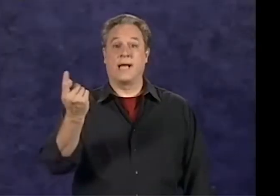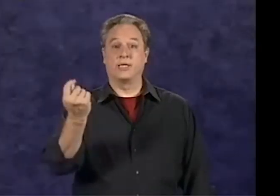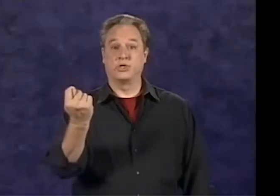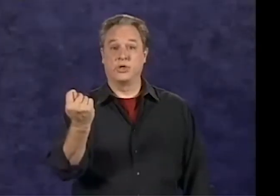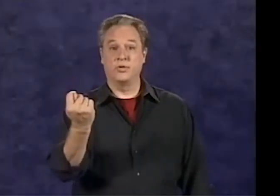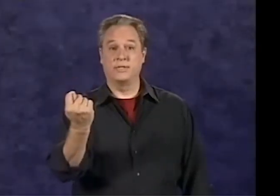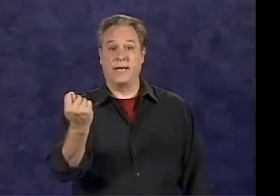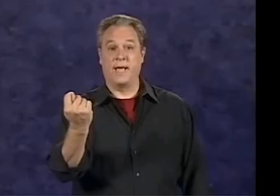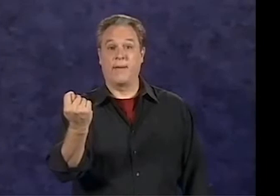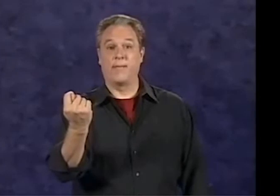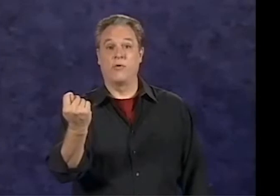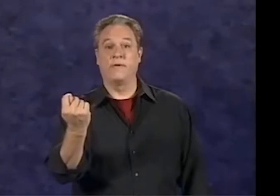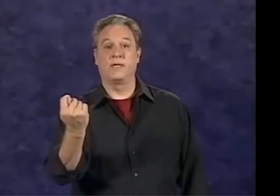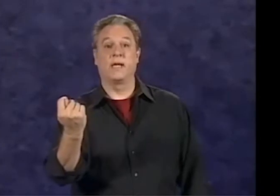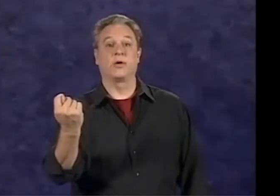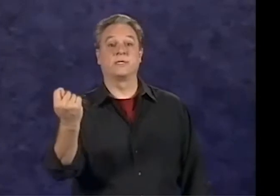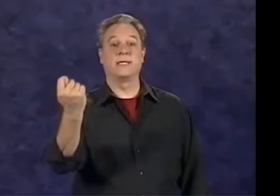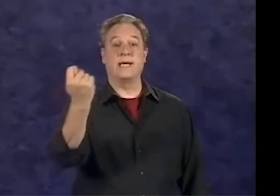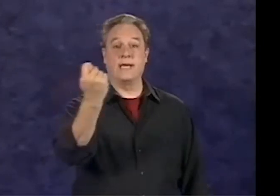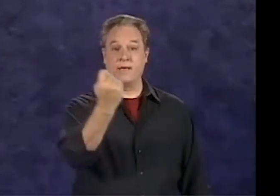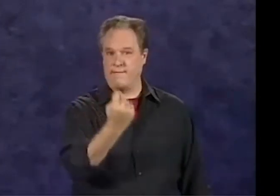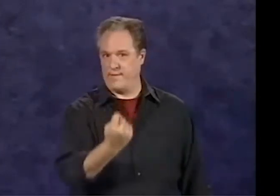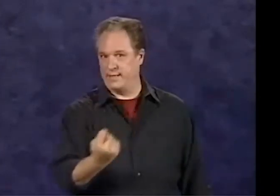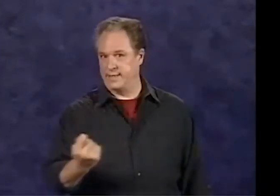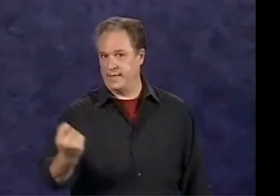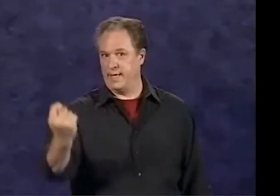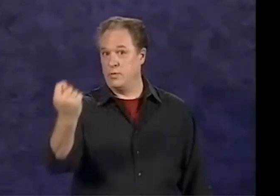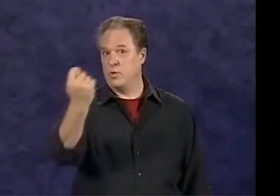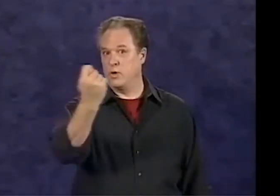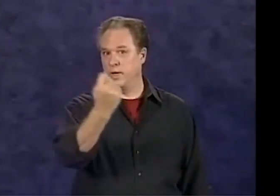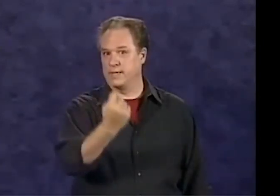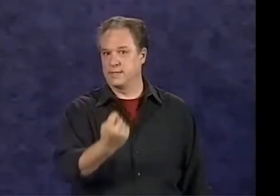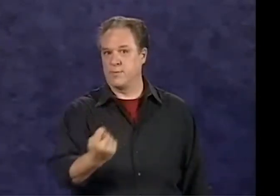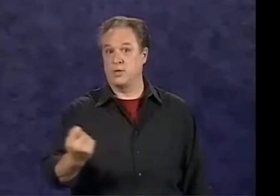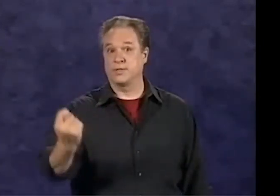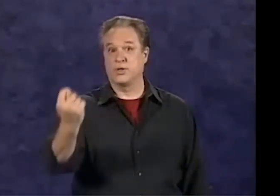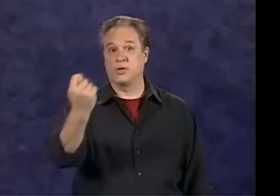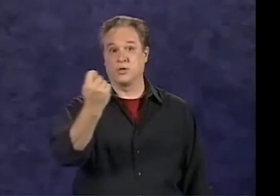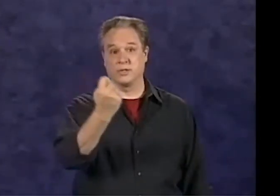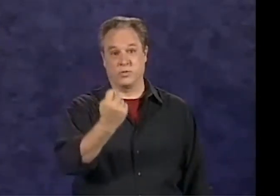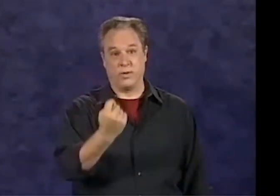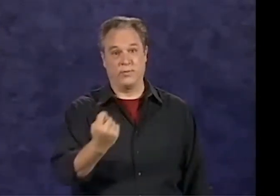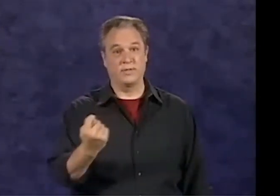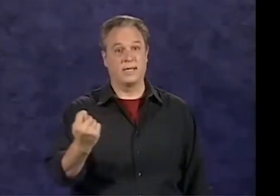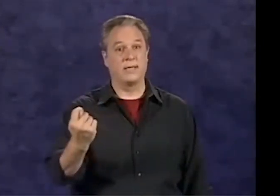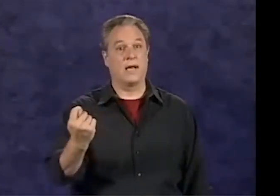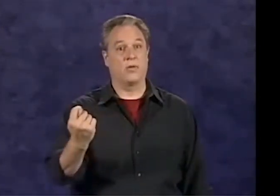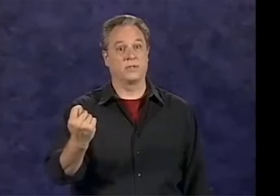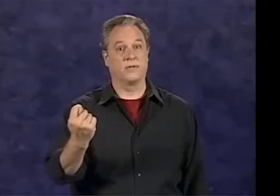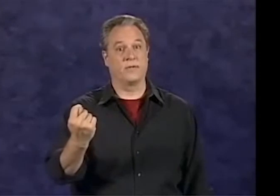Sign Tuesday by moving the letter T facing inward in small circles to represent the hours of the